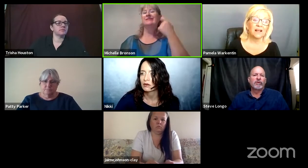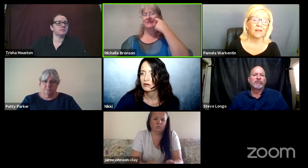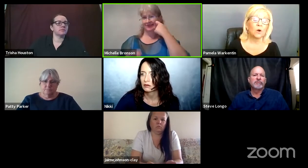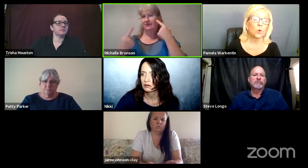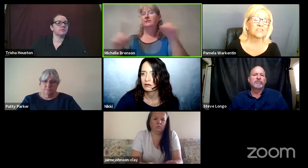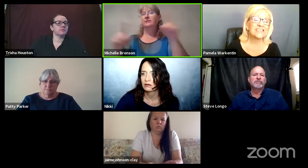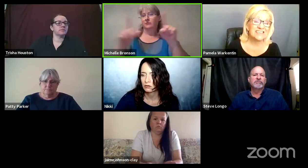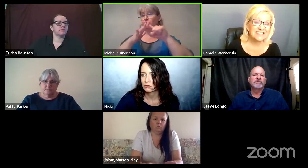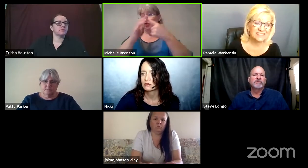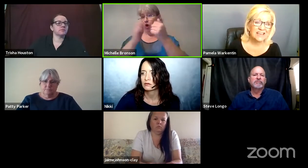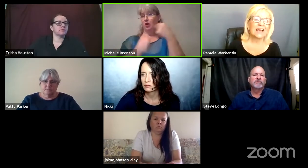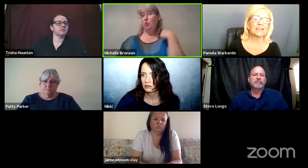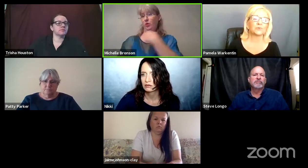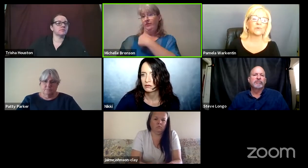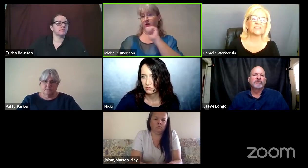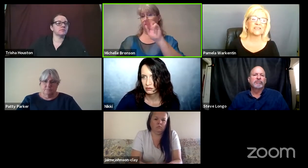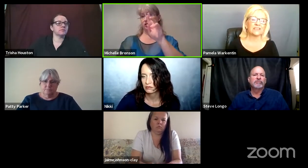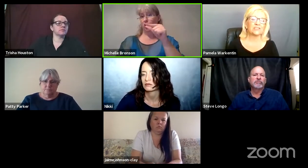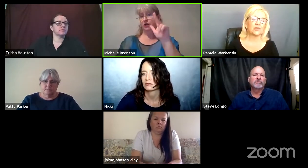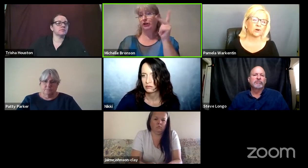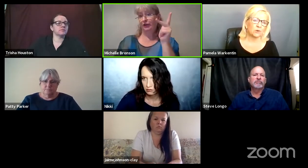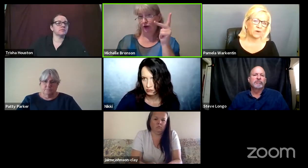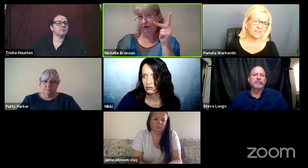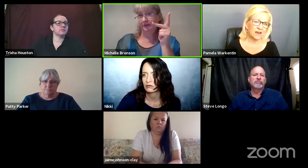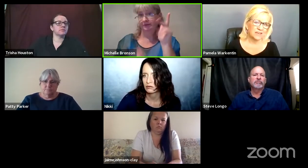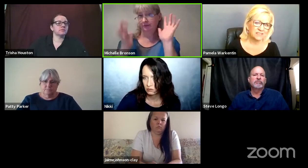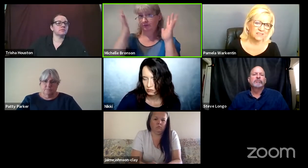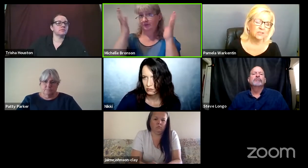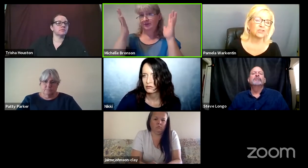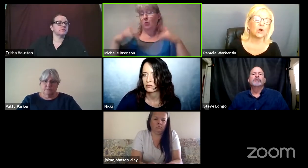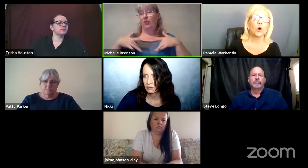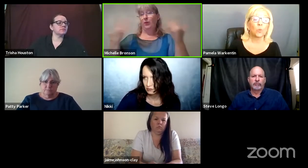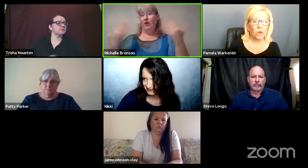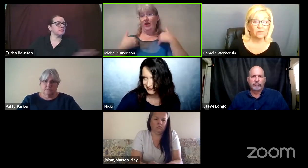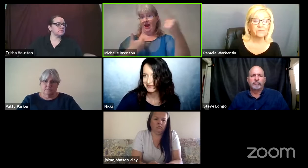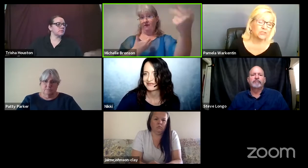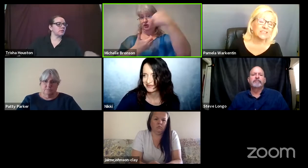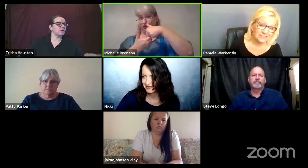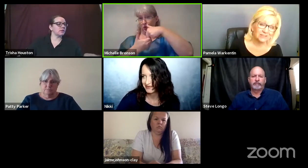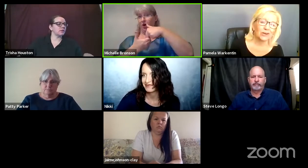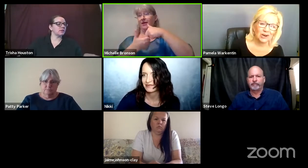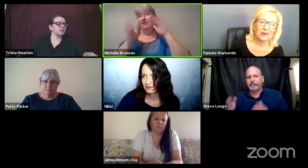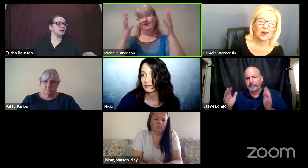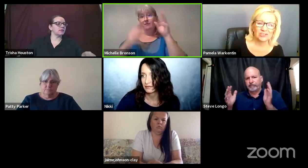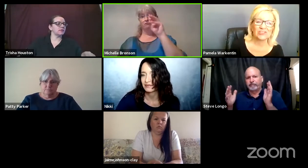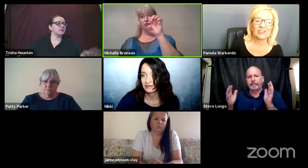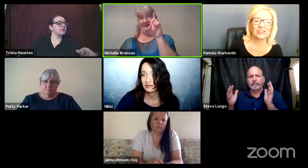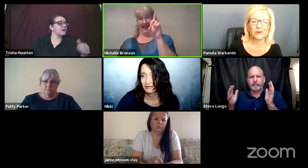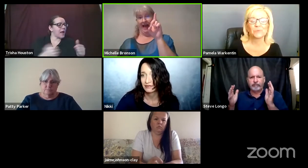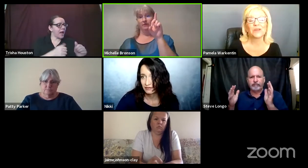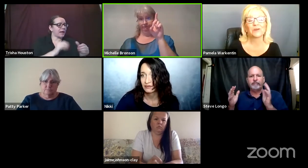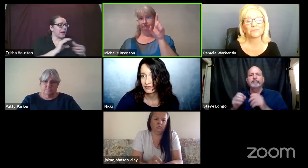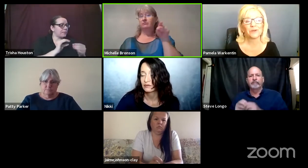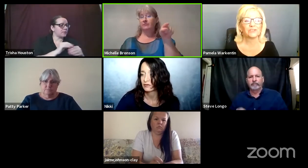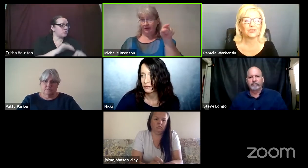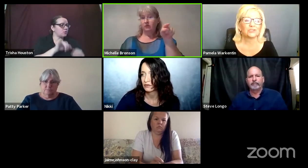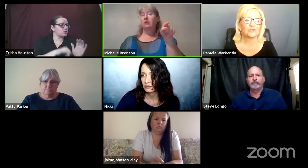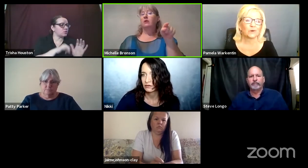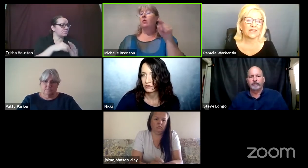Marielle Ortiz has recently started with us, or will just started on August the 3rd. We are thrilled that she is joining